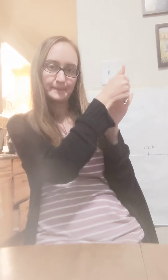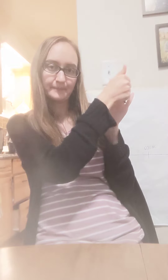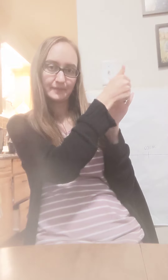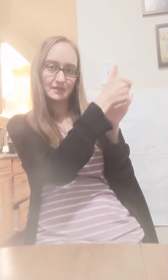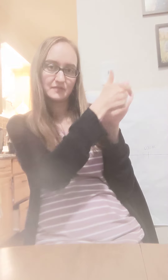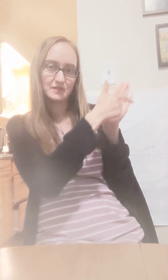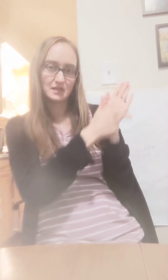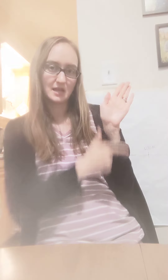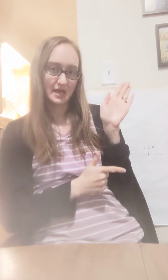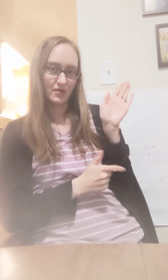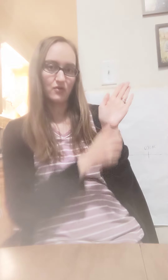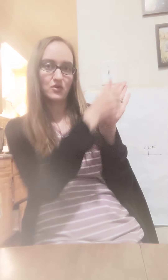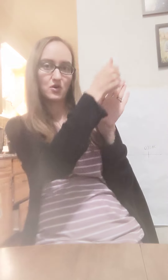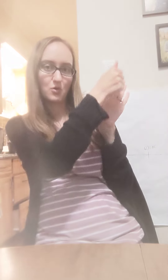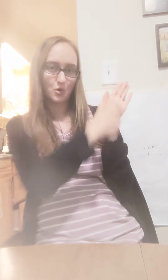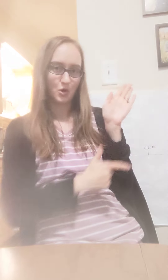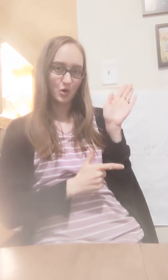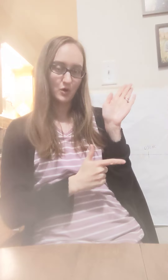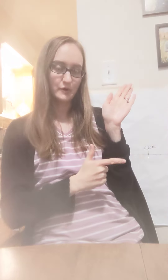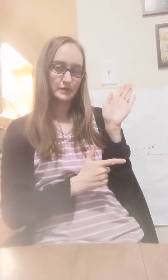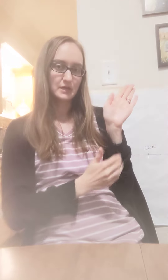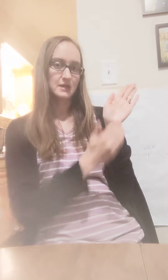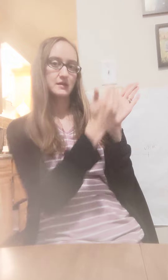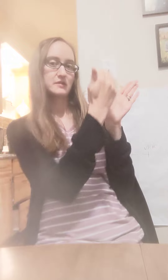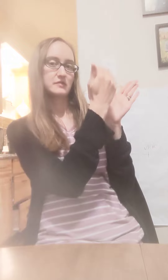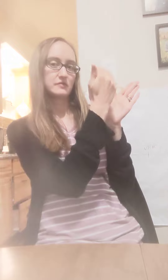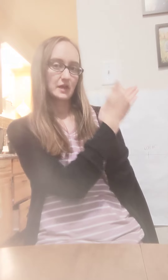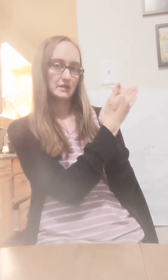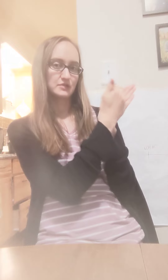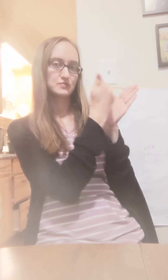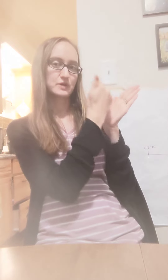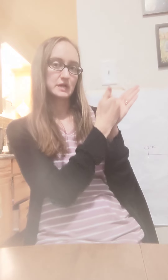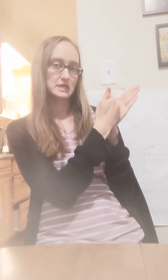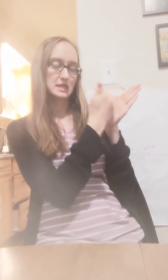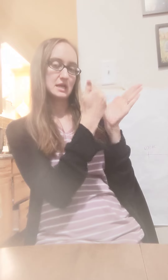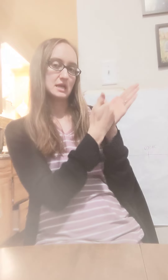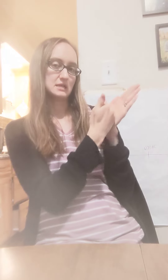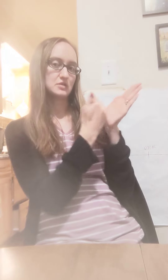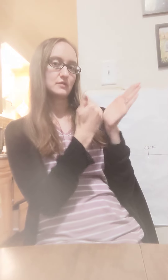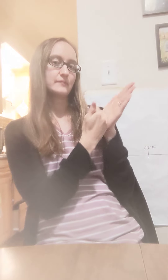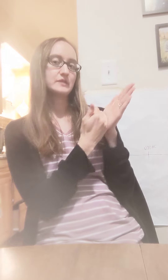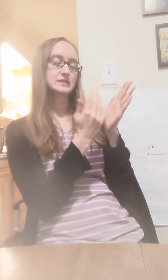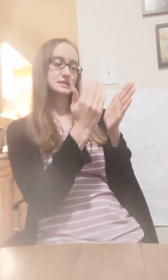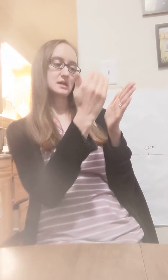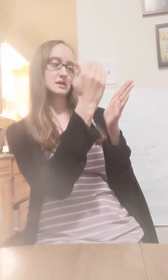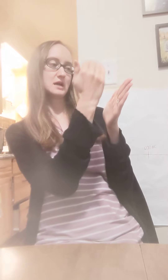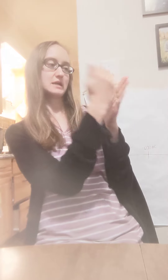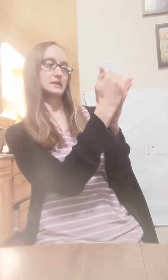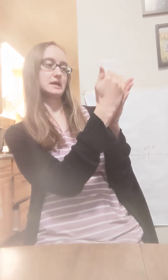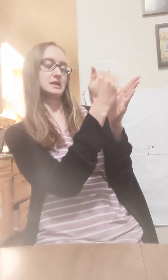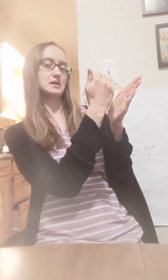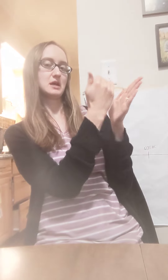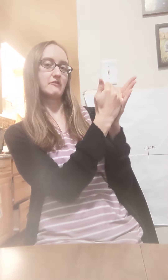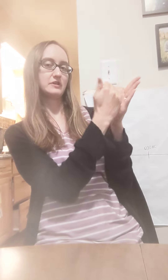and then L, all, all that is written in it, so this is kind of like everything